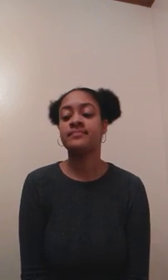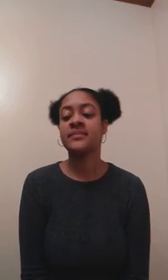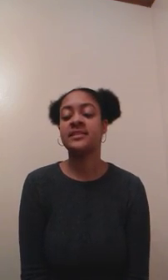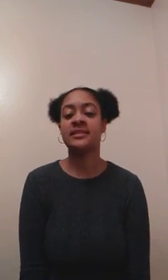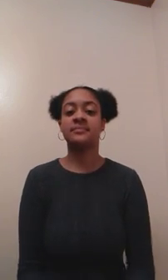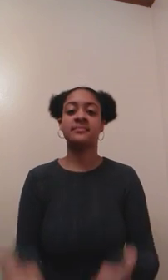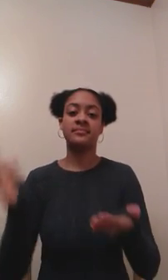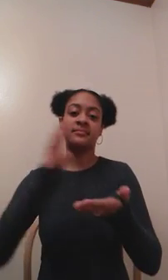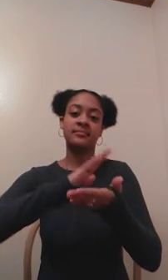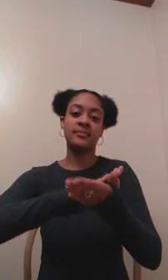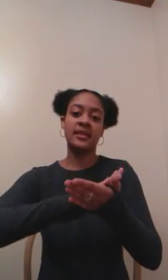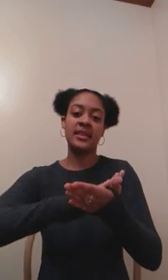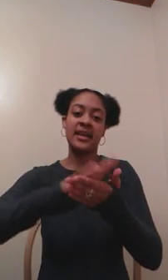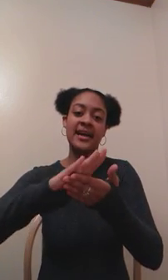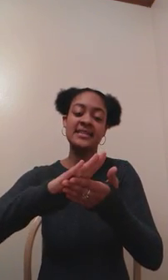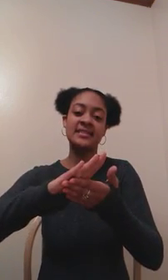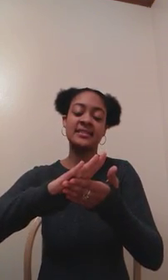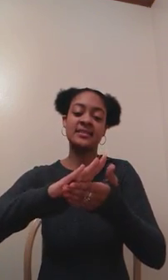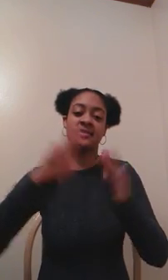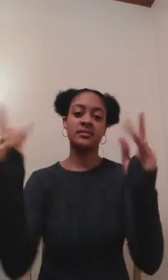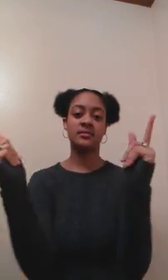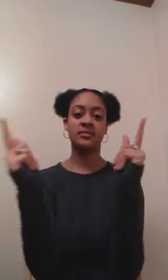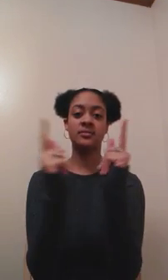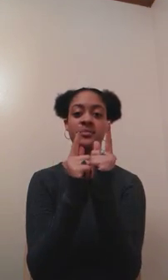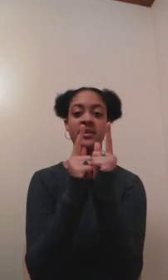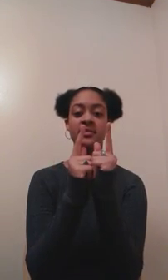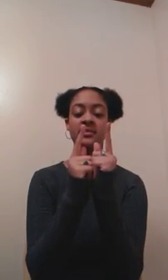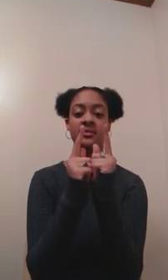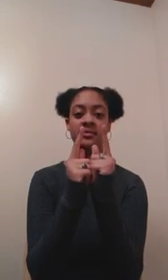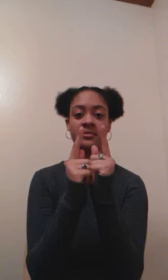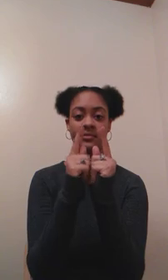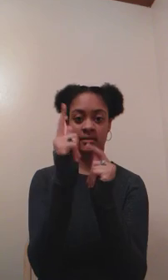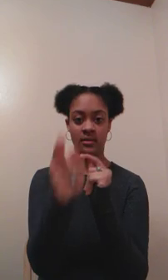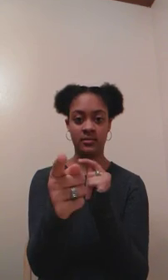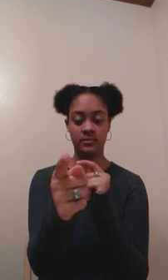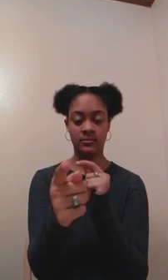Let's see. Nice to meet you.